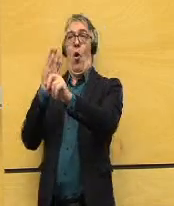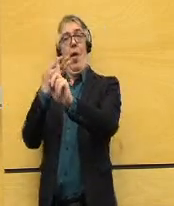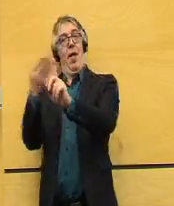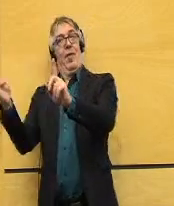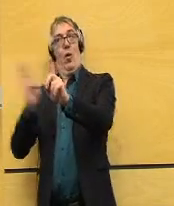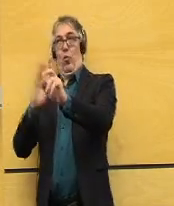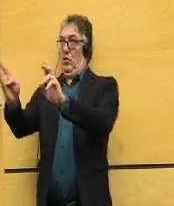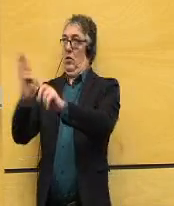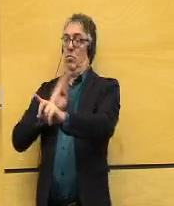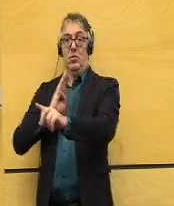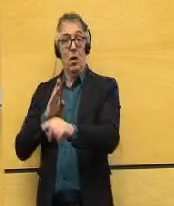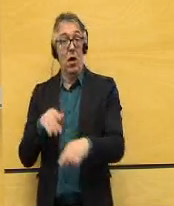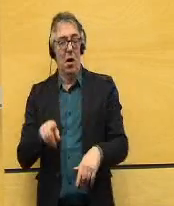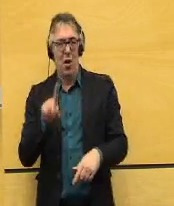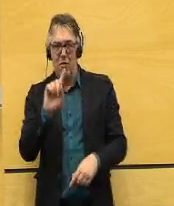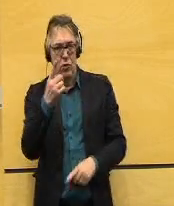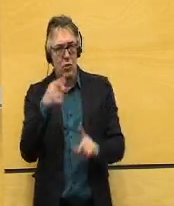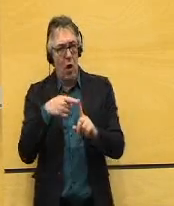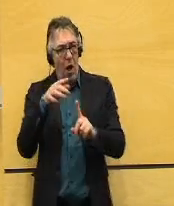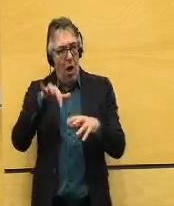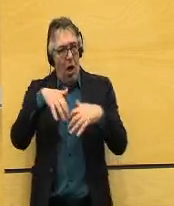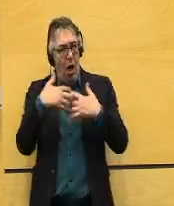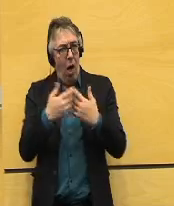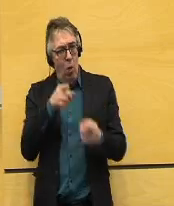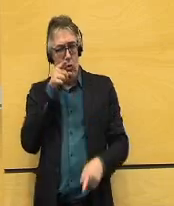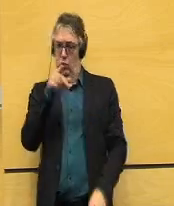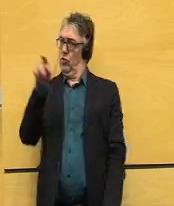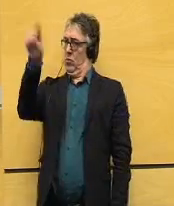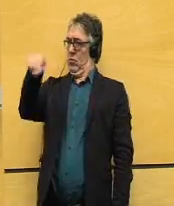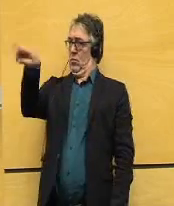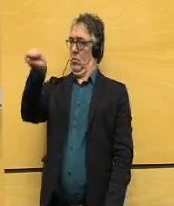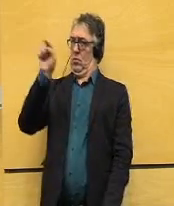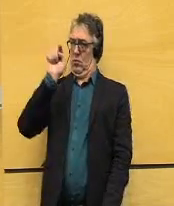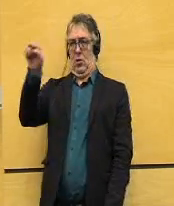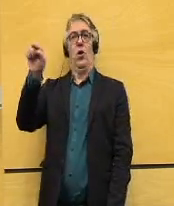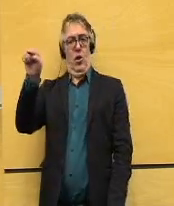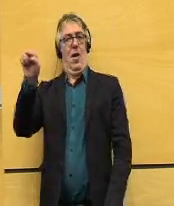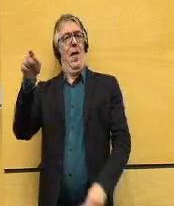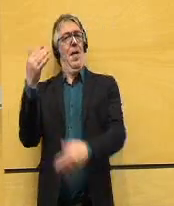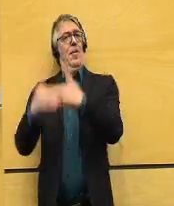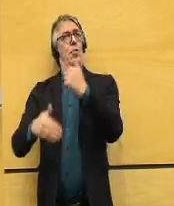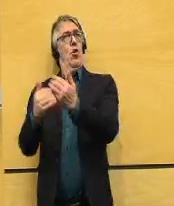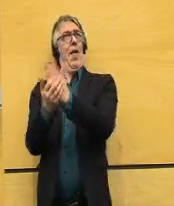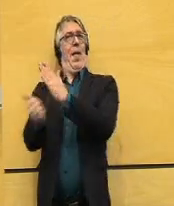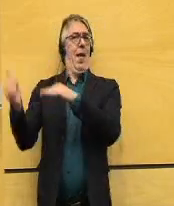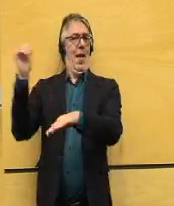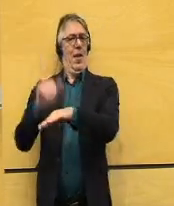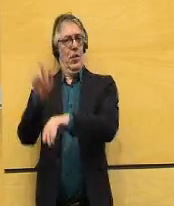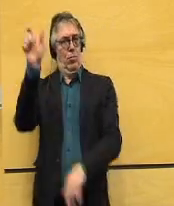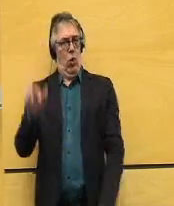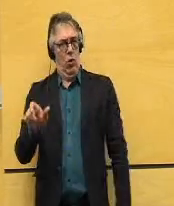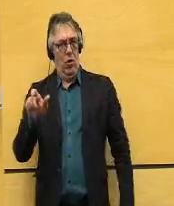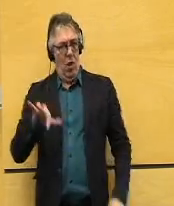First question, how do you define who a disability expert is for this purpose of